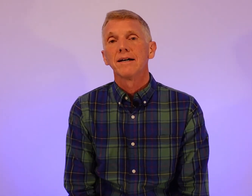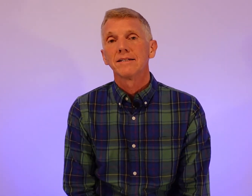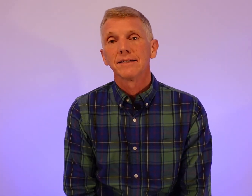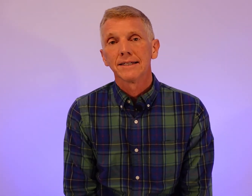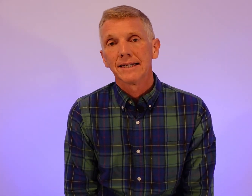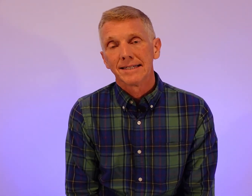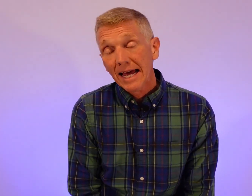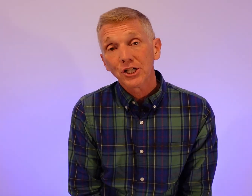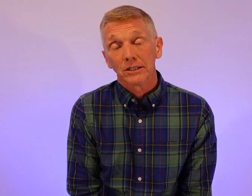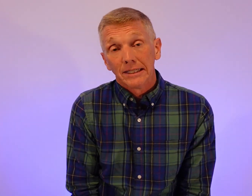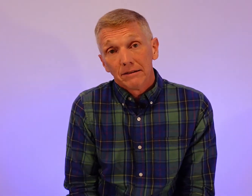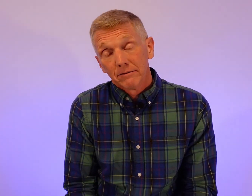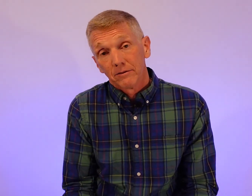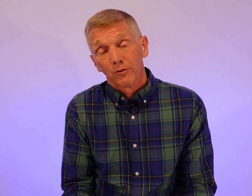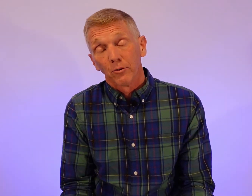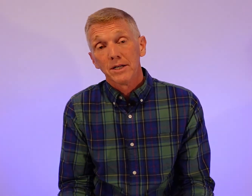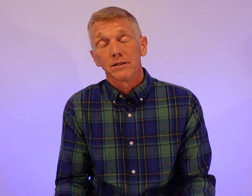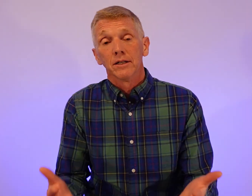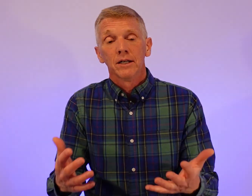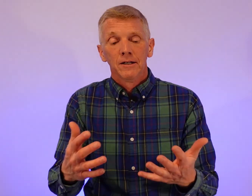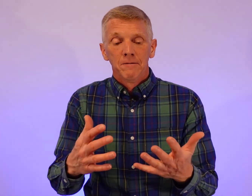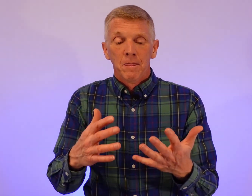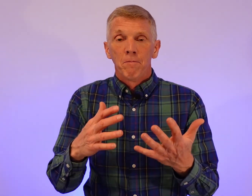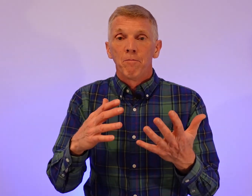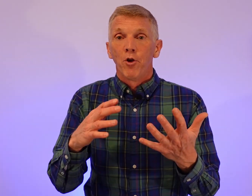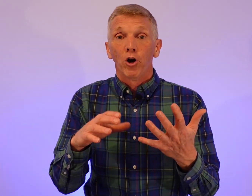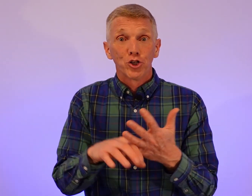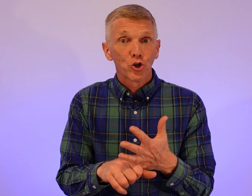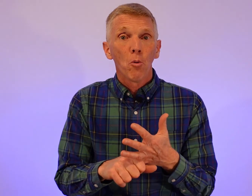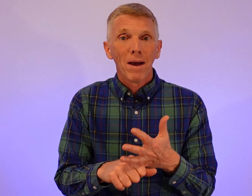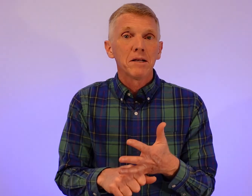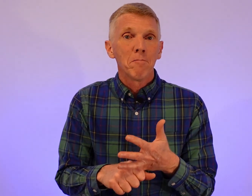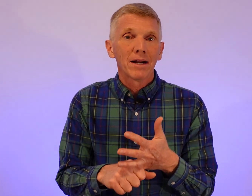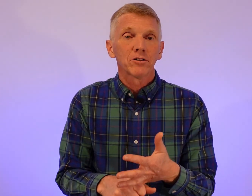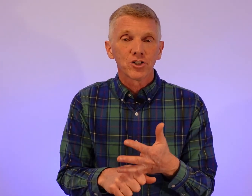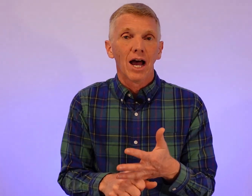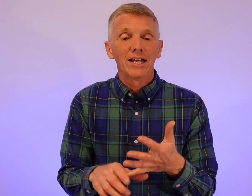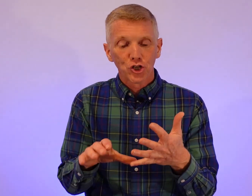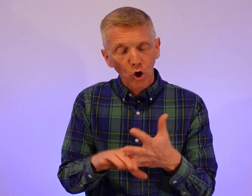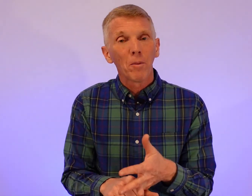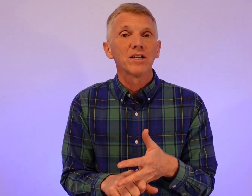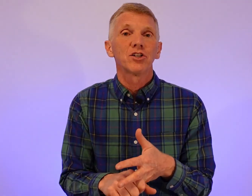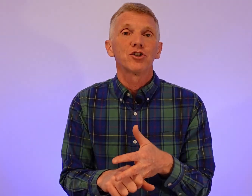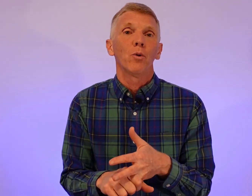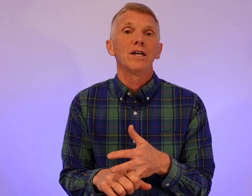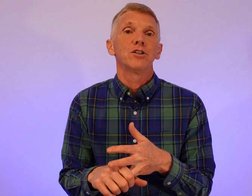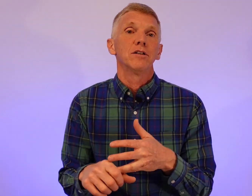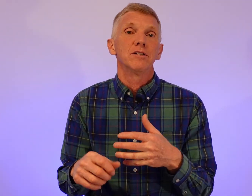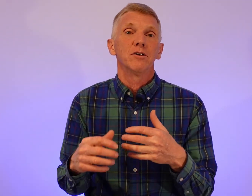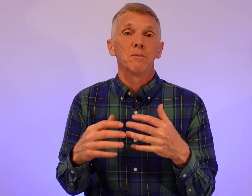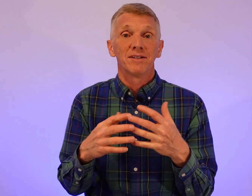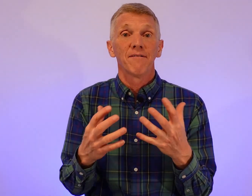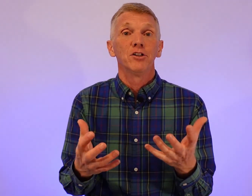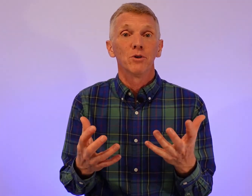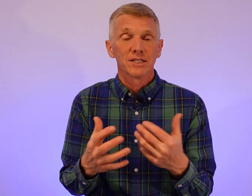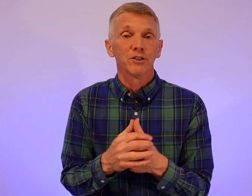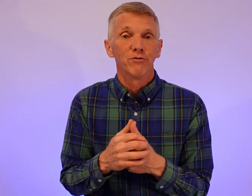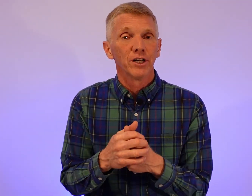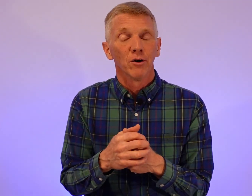because intentionally, for a reason, there are so many medical signs, so many situations, it would be tough to do in a single video.